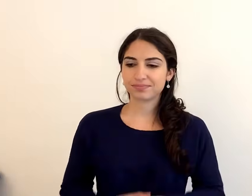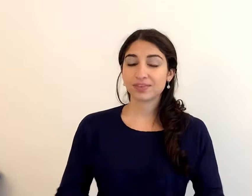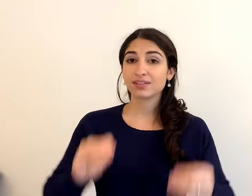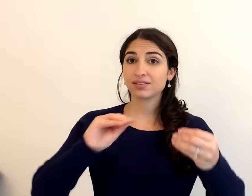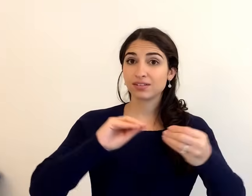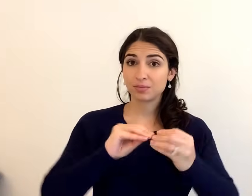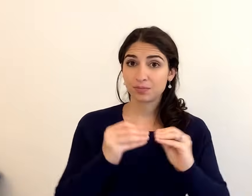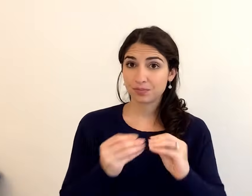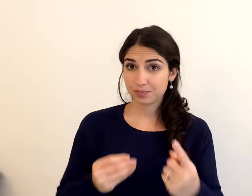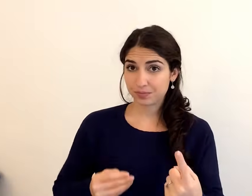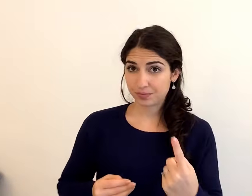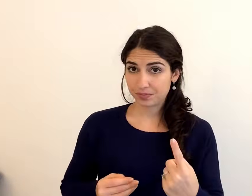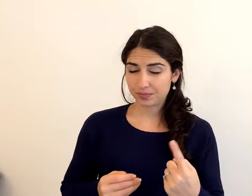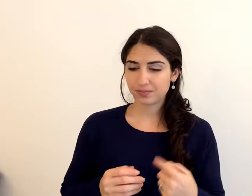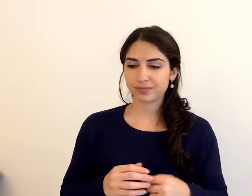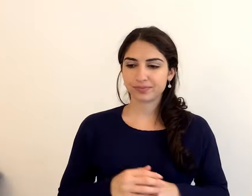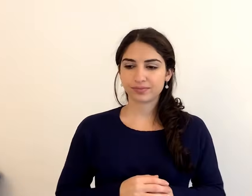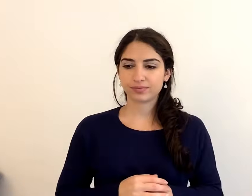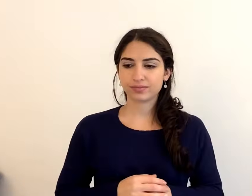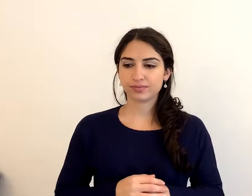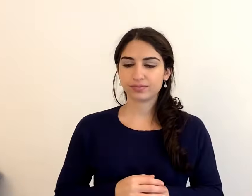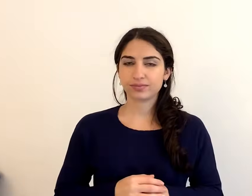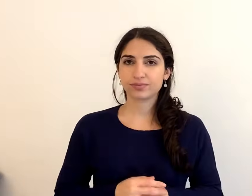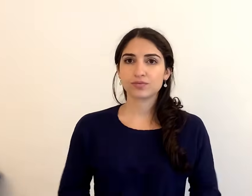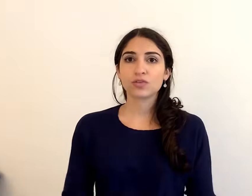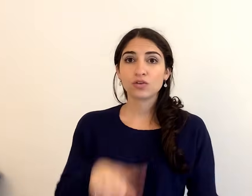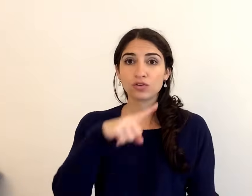signs. Number 1.